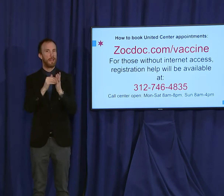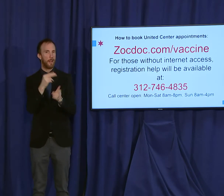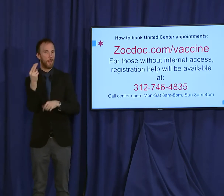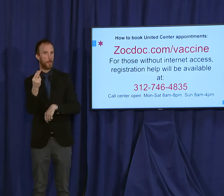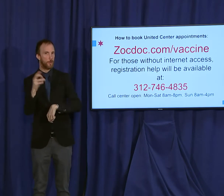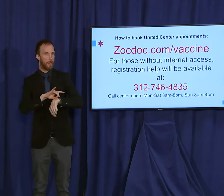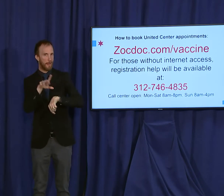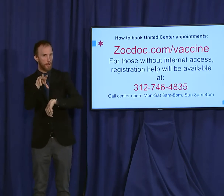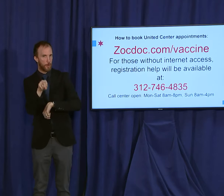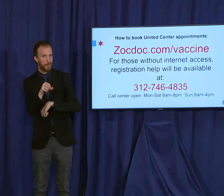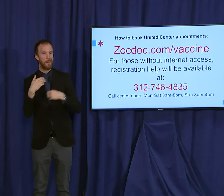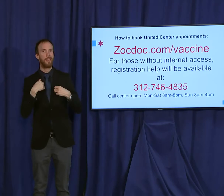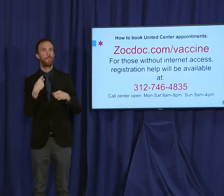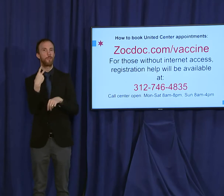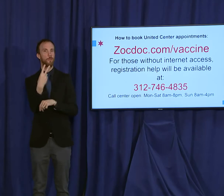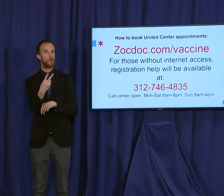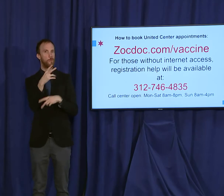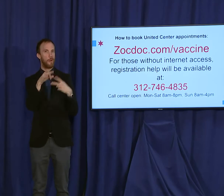methods,